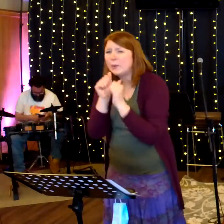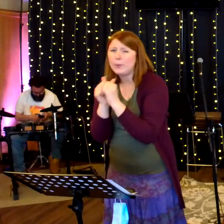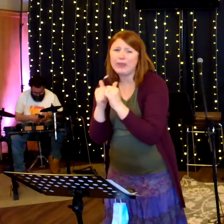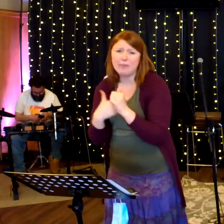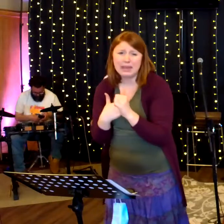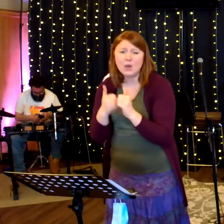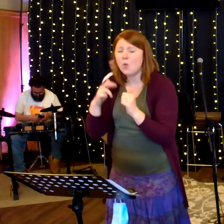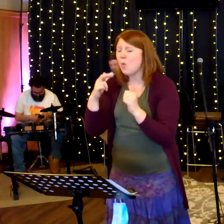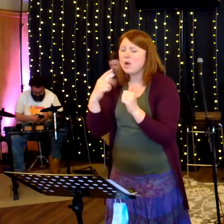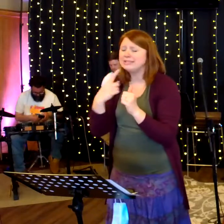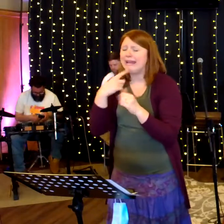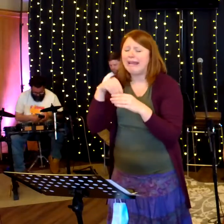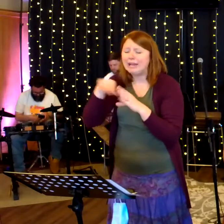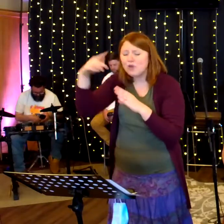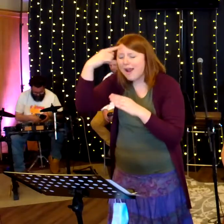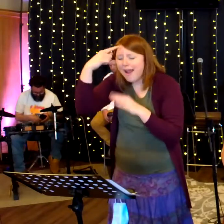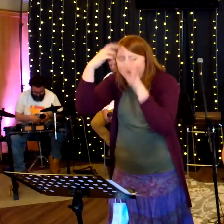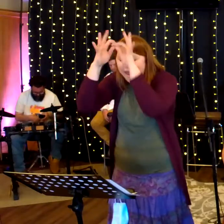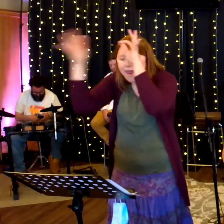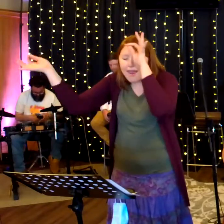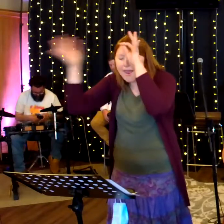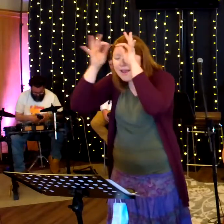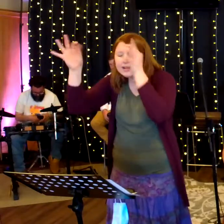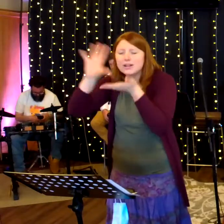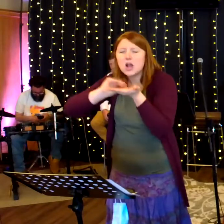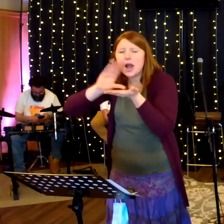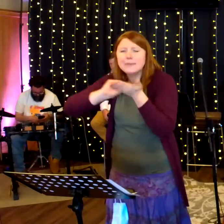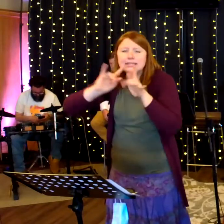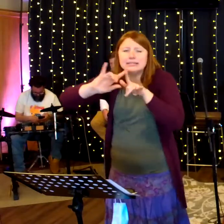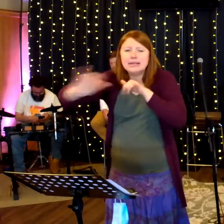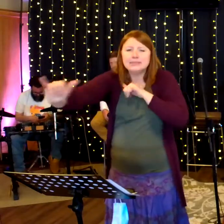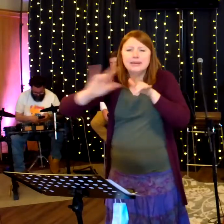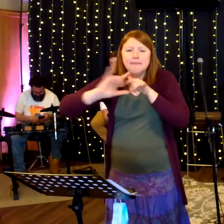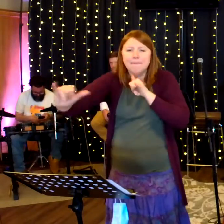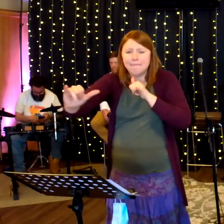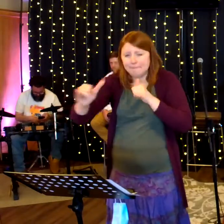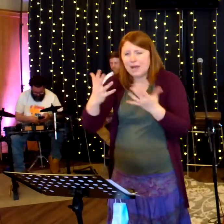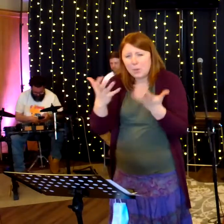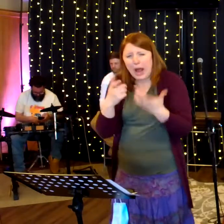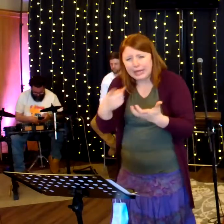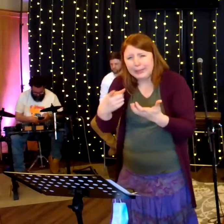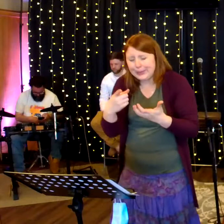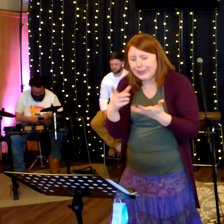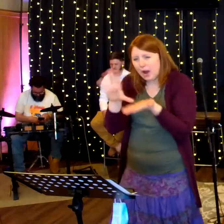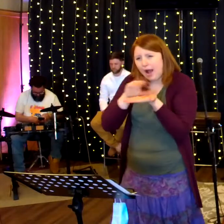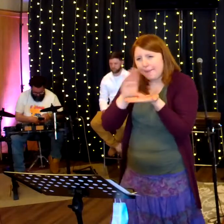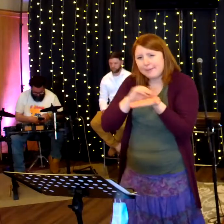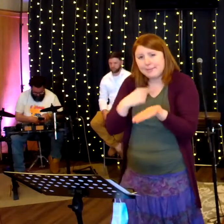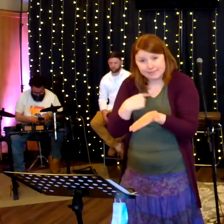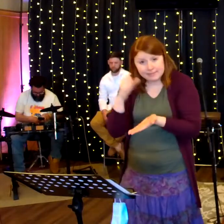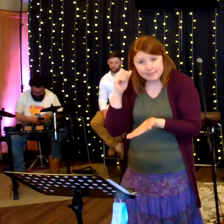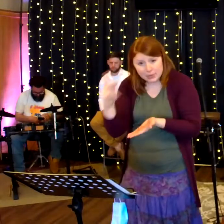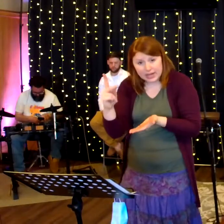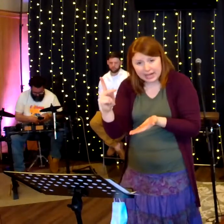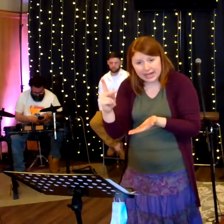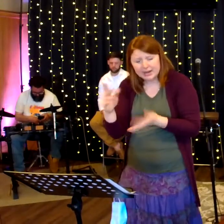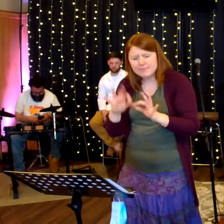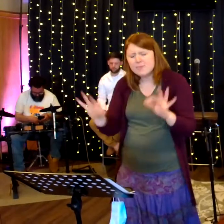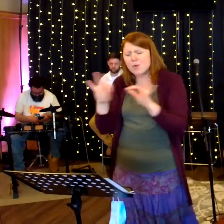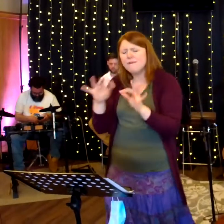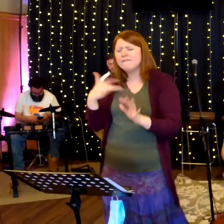in your head or whatever makes you more comfortable, but commit them to your heart.